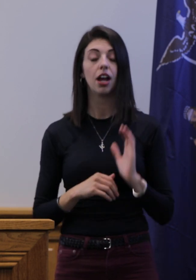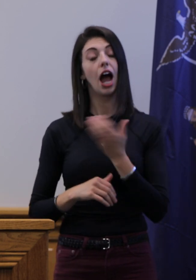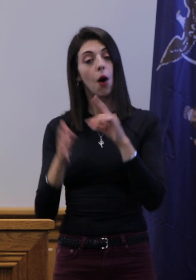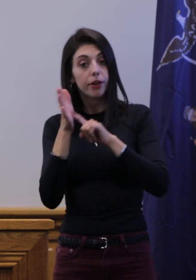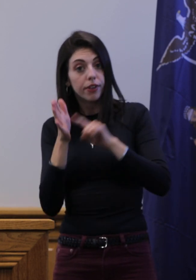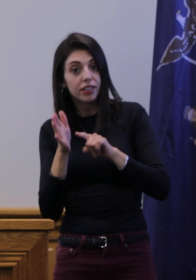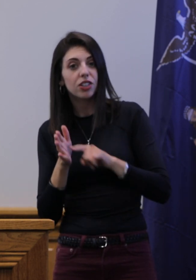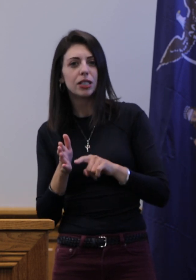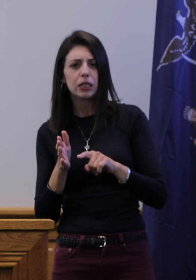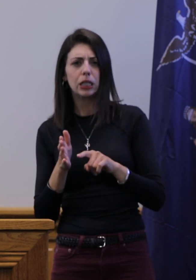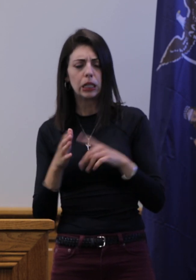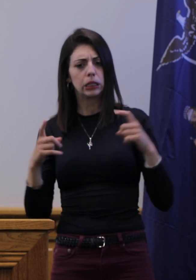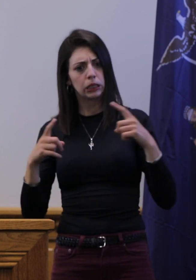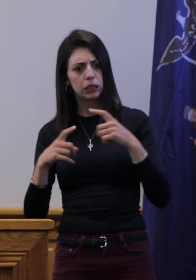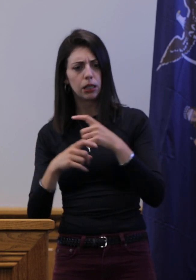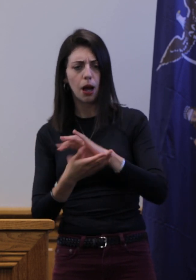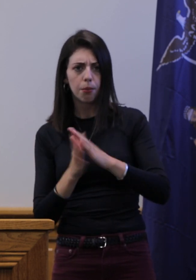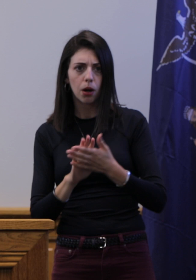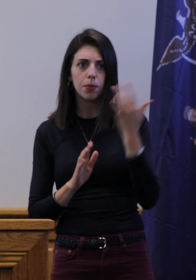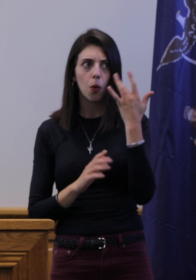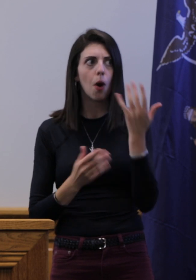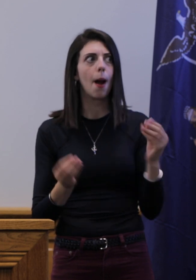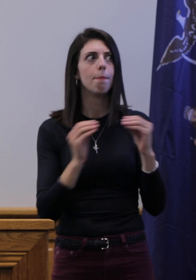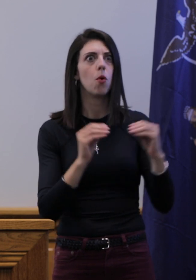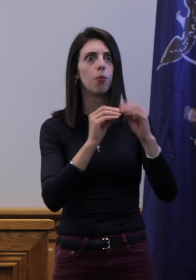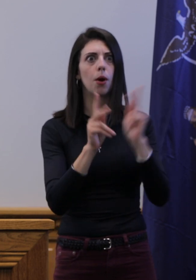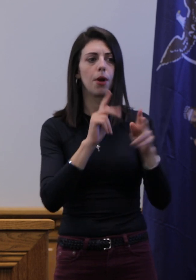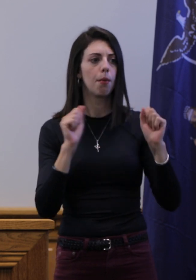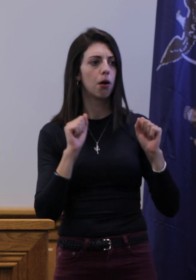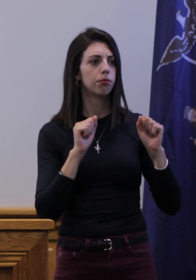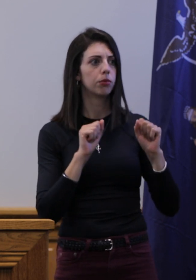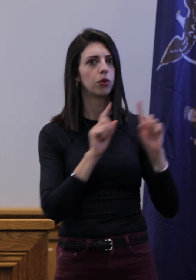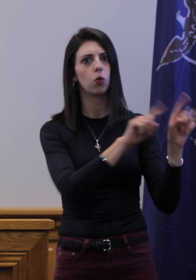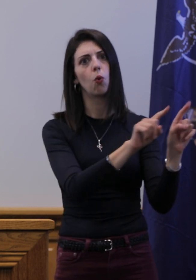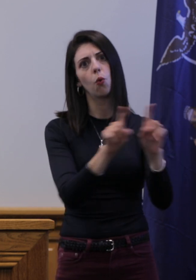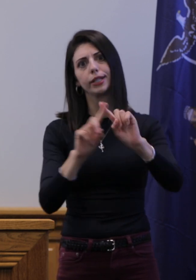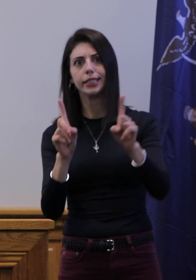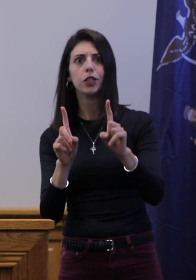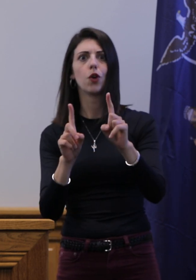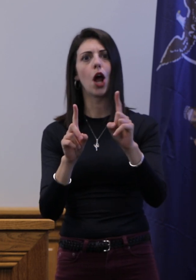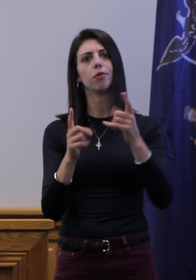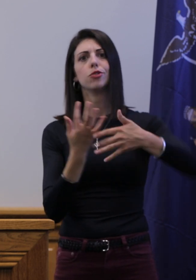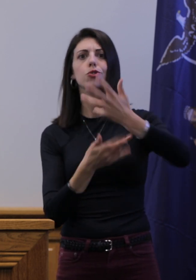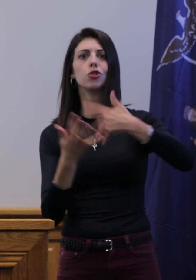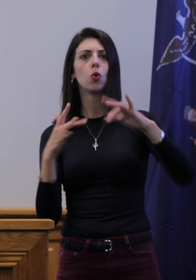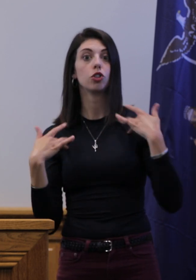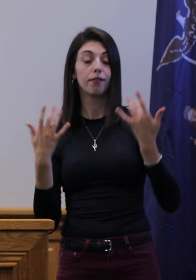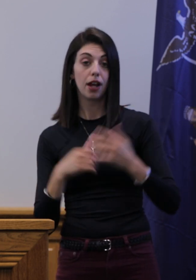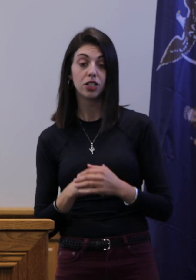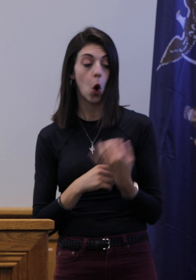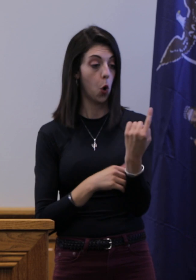by the number of social gatherings that people are attending this summer. One infected individual can expose several others